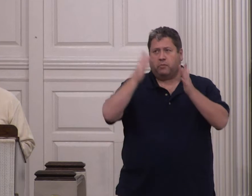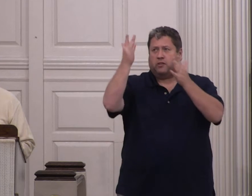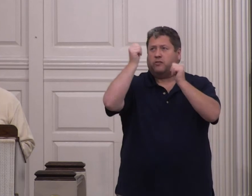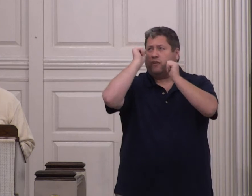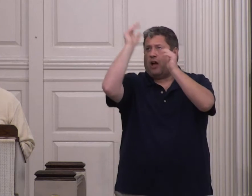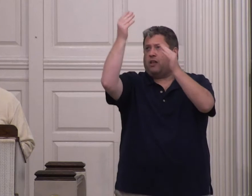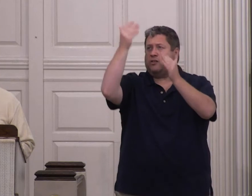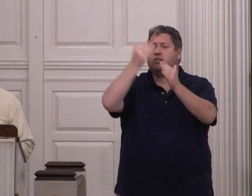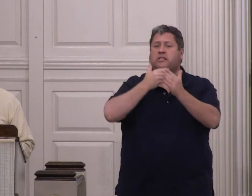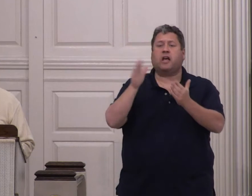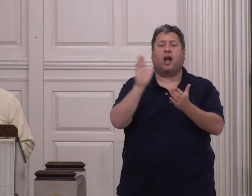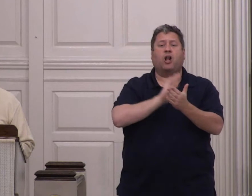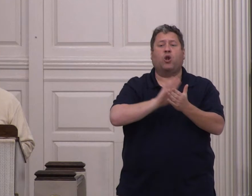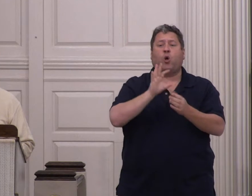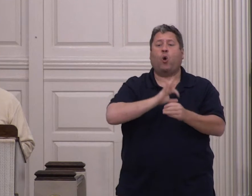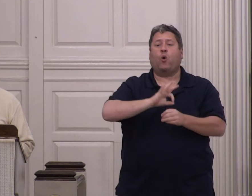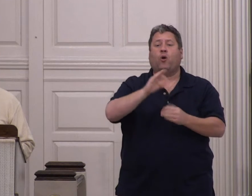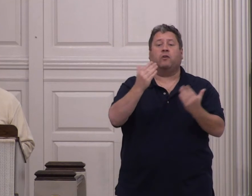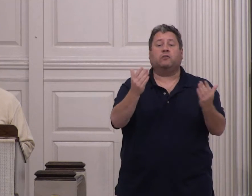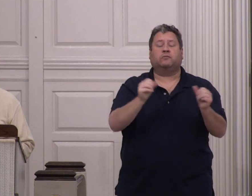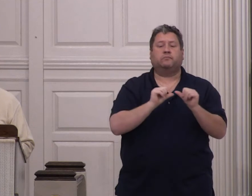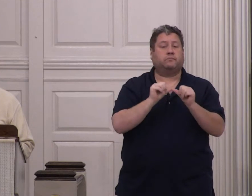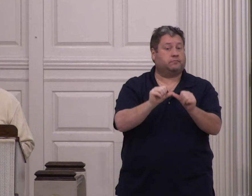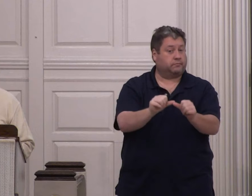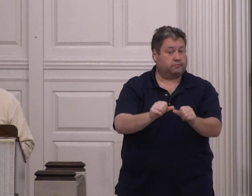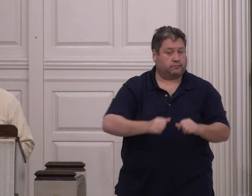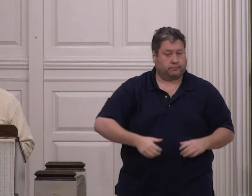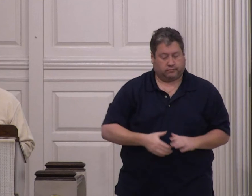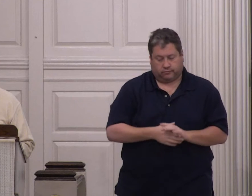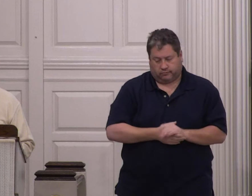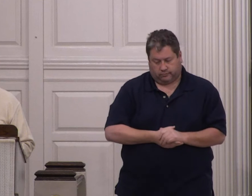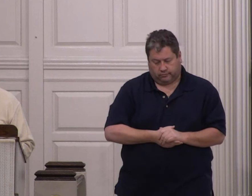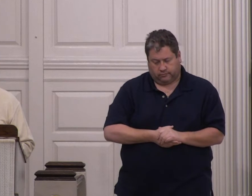Glory be to the Father, and to the Son, and to the Holy Spirit.